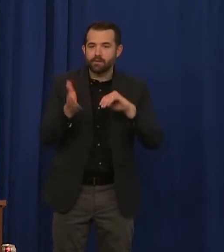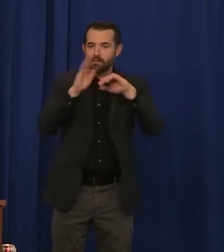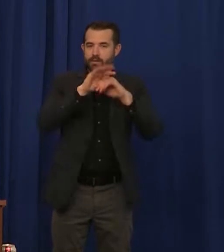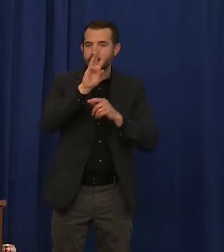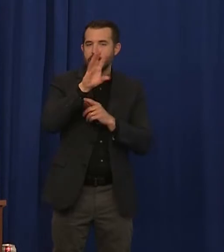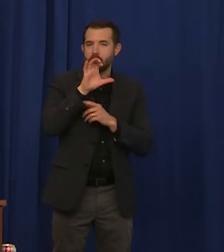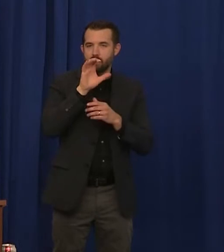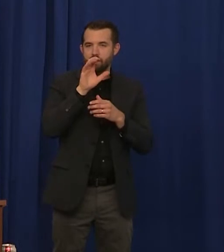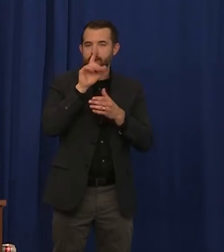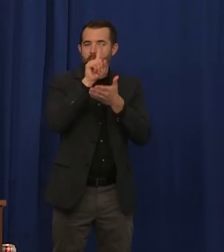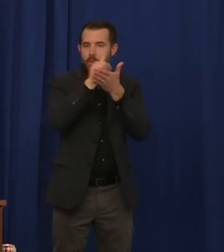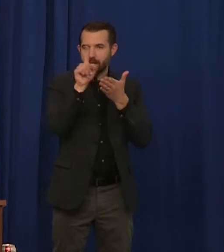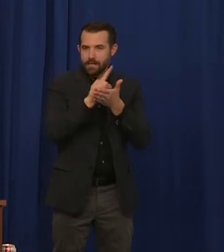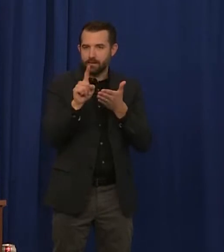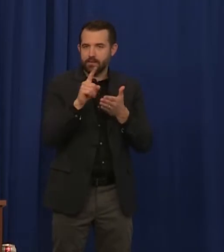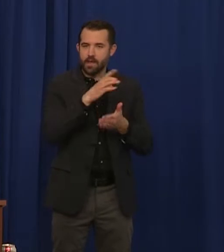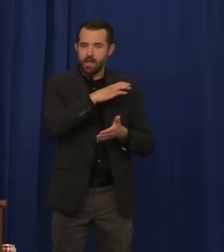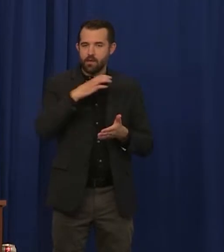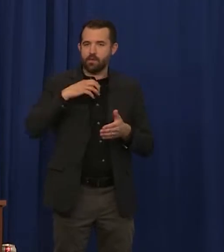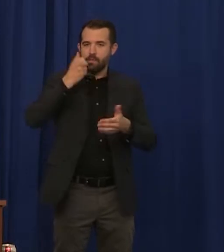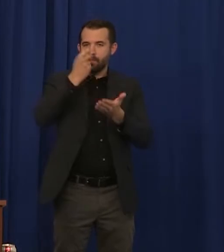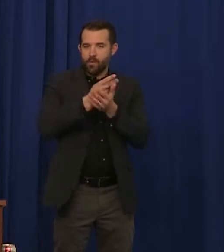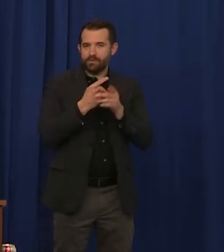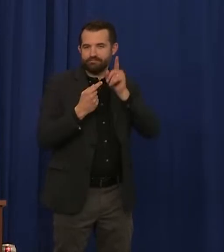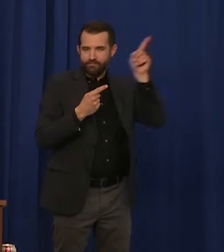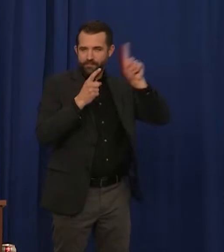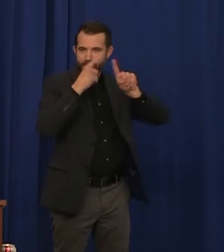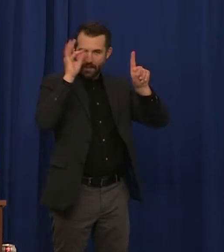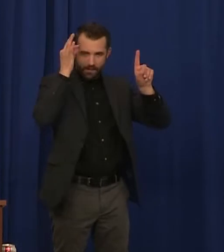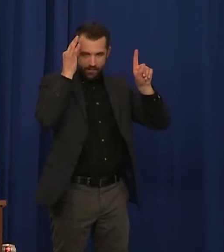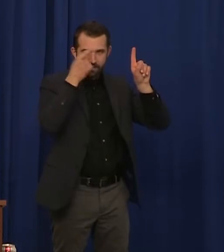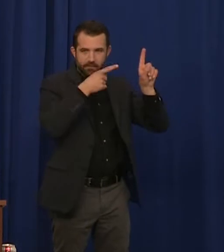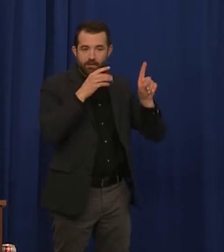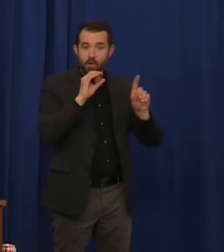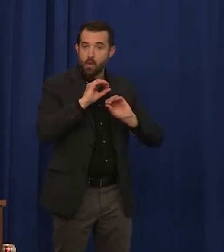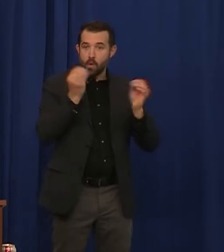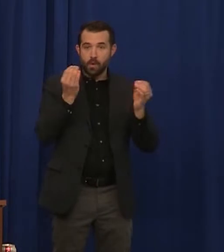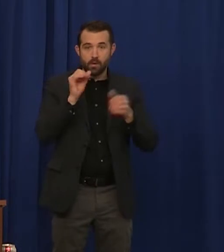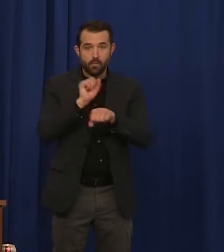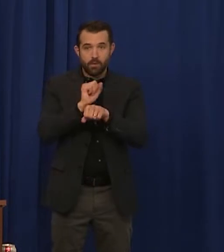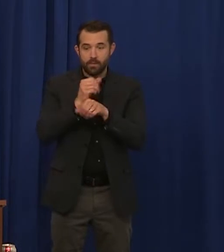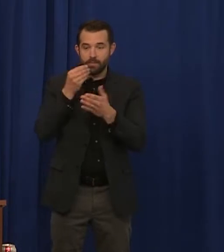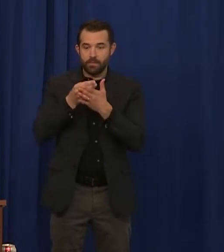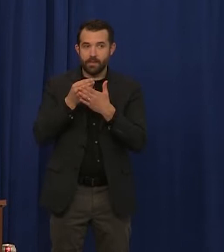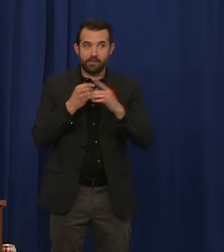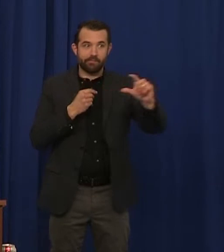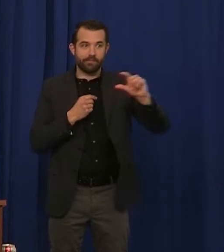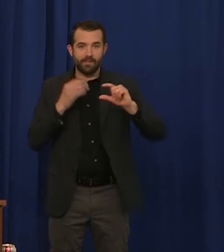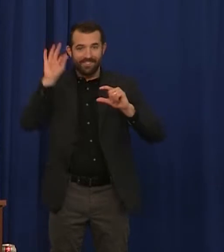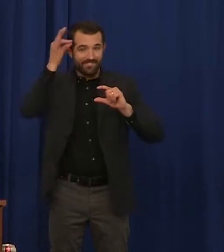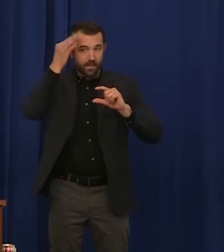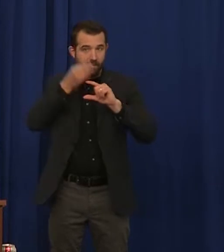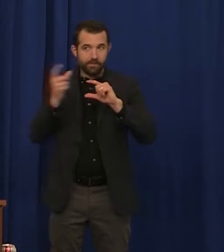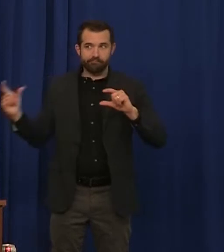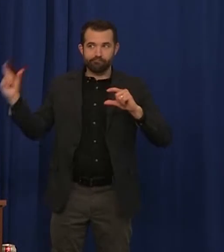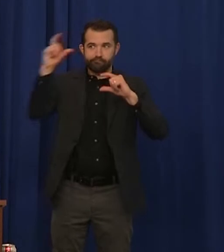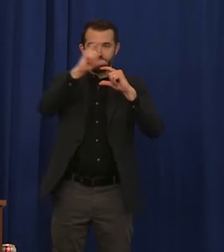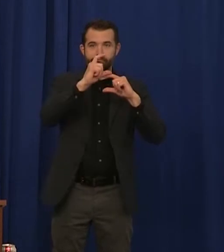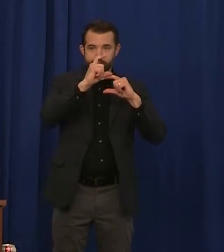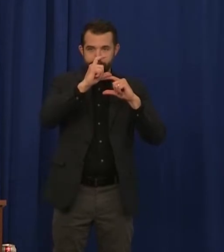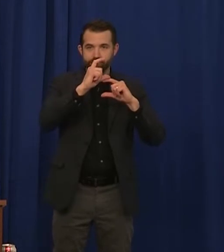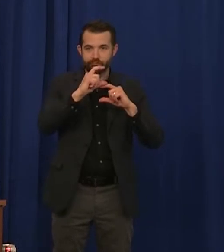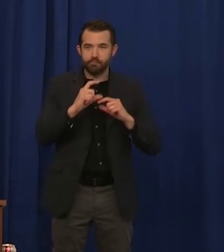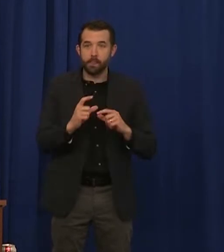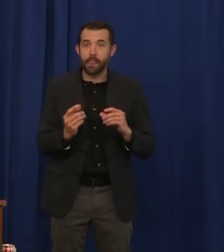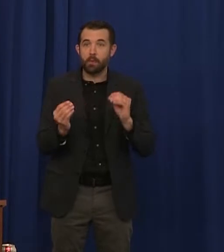Congress in late March. Over $100 million has been paid out in unemployment insurance